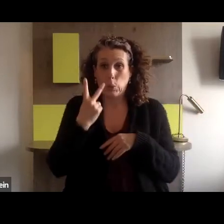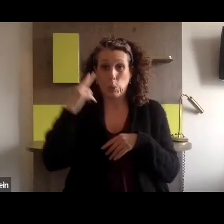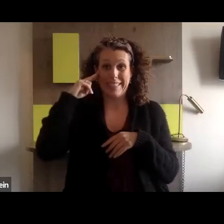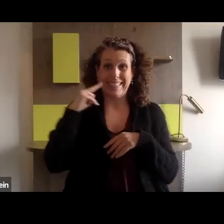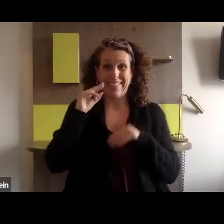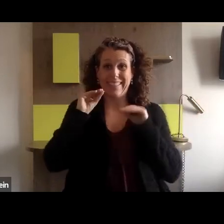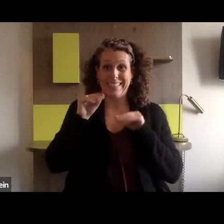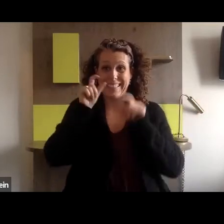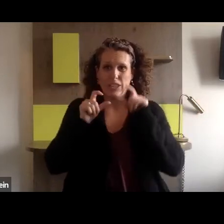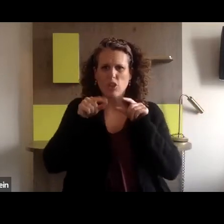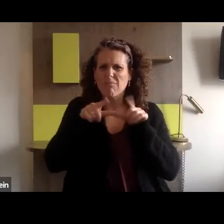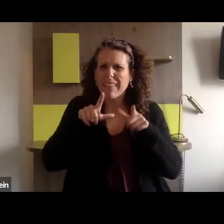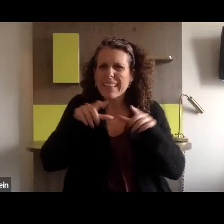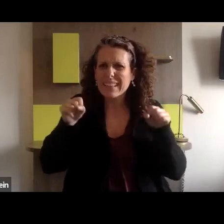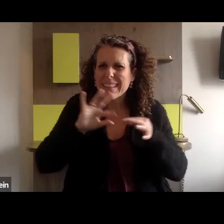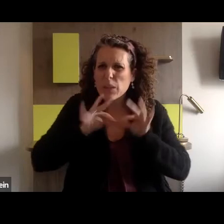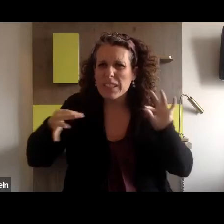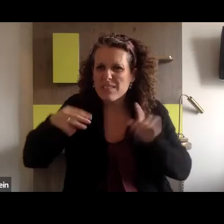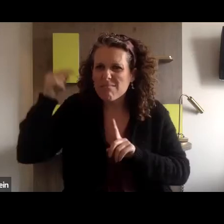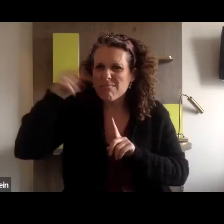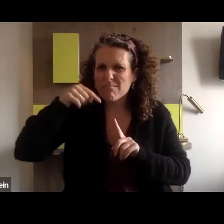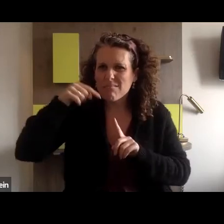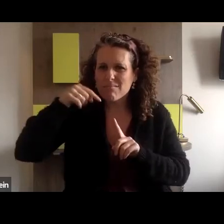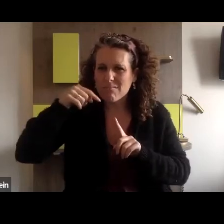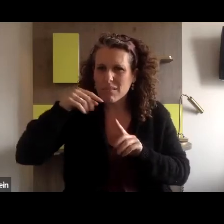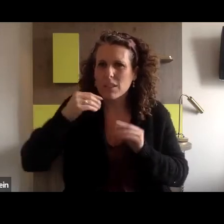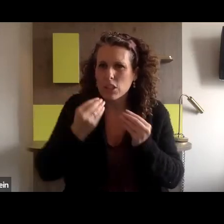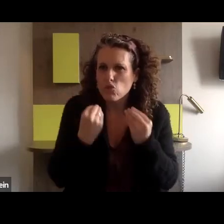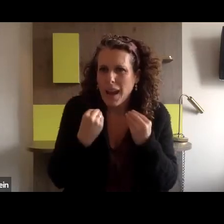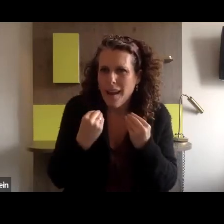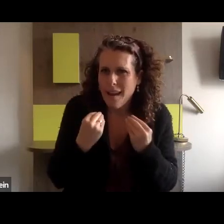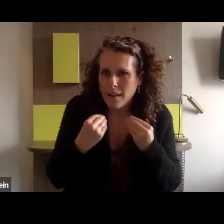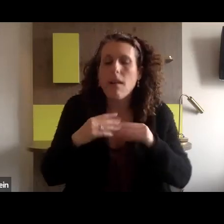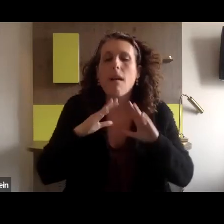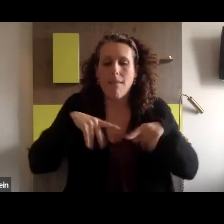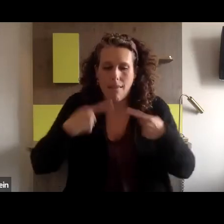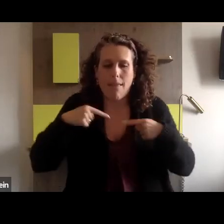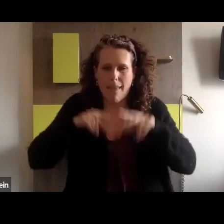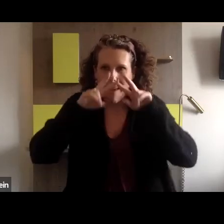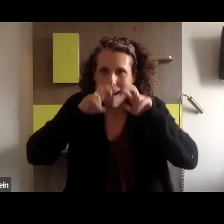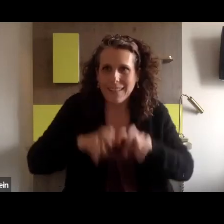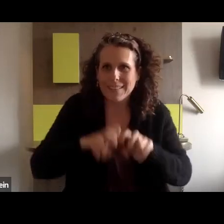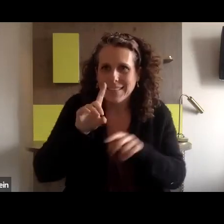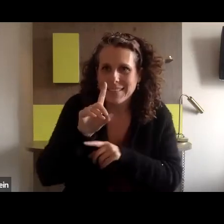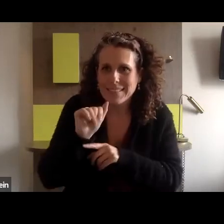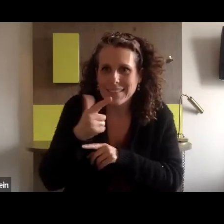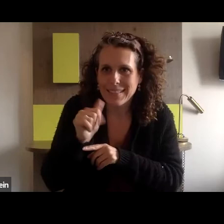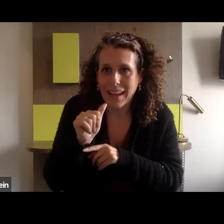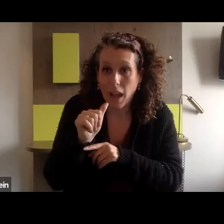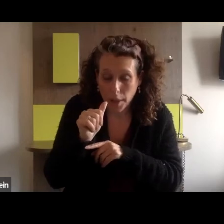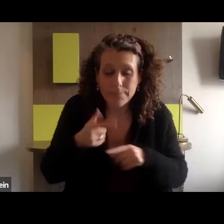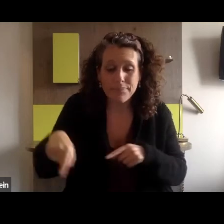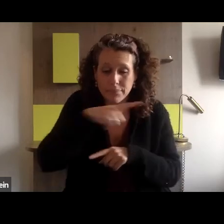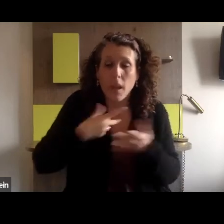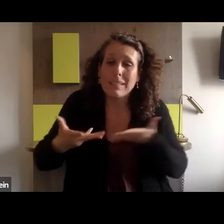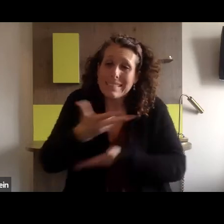trained as linguists and hearing linguists who analyzed the data and who had a lot of discussions. And they basically came